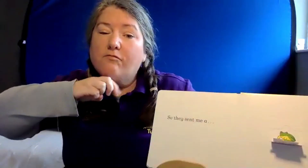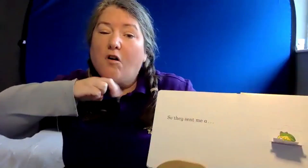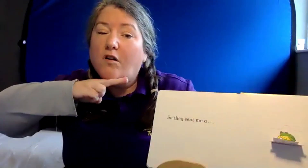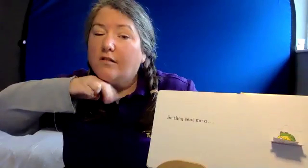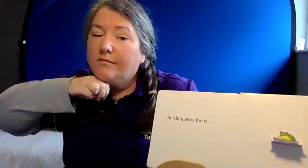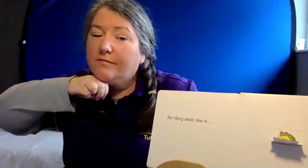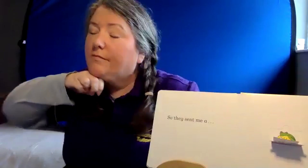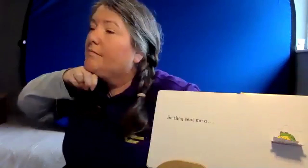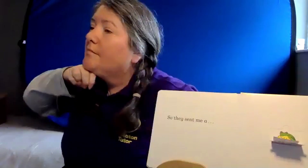frog,